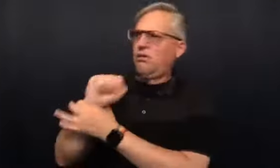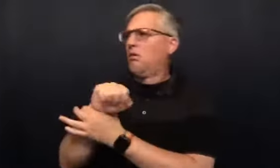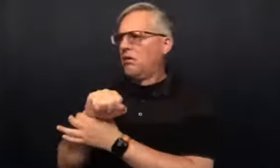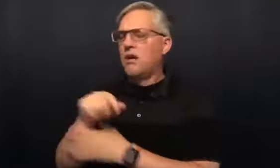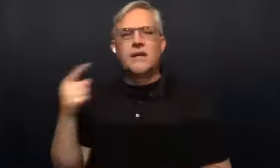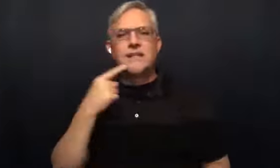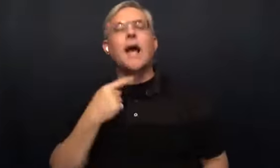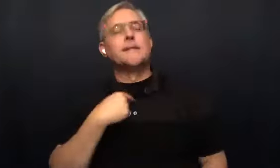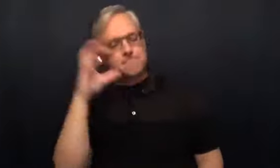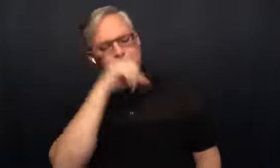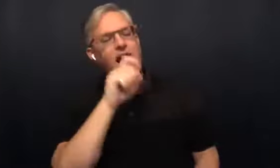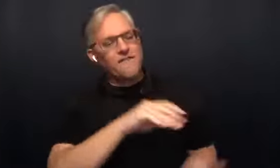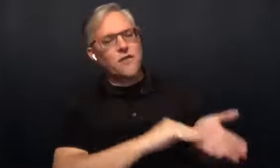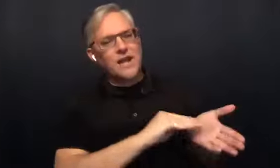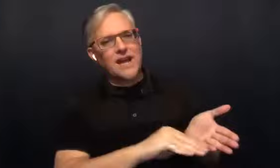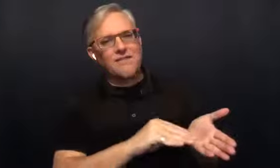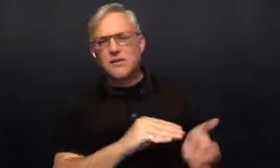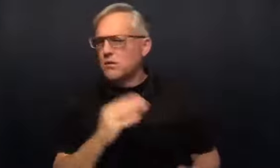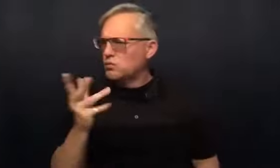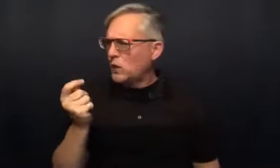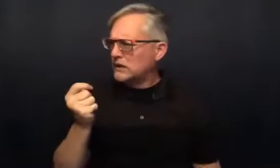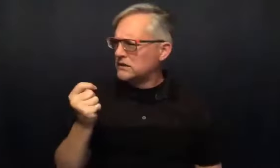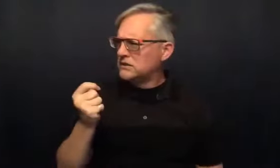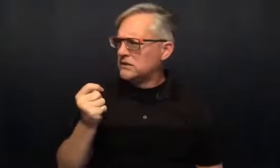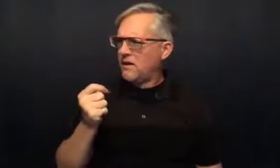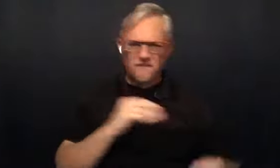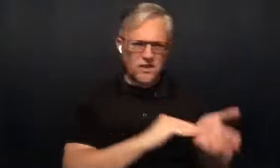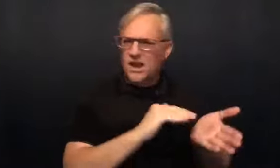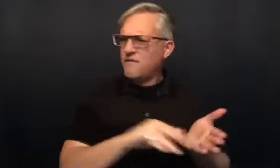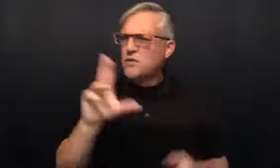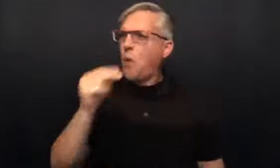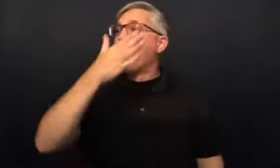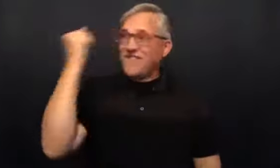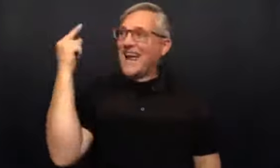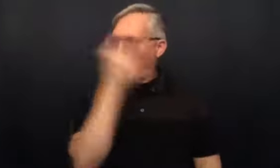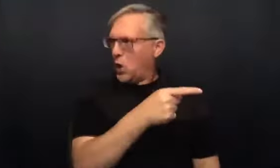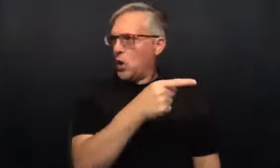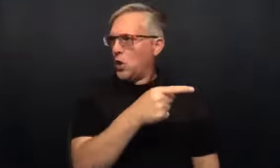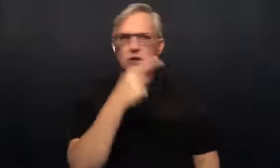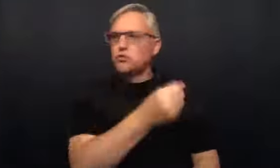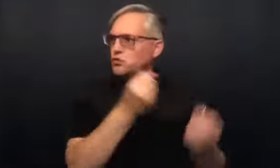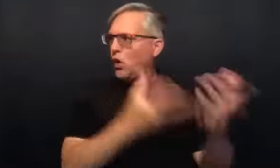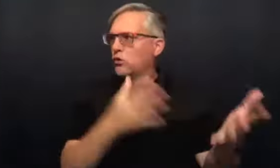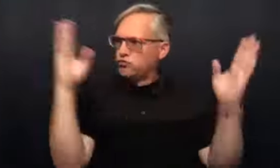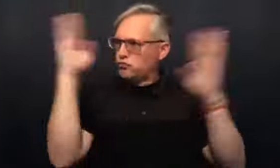And I was like, forgive her? Why don't we forget her? Do you know how much trouble she's caused us? And then he proceeded to tell me that when I